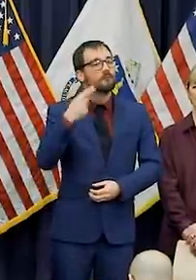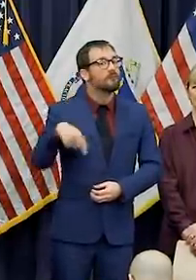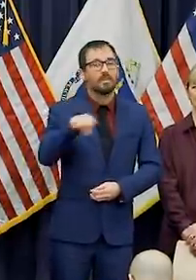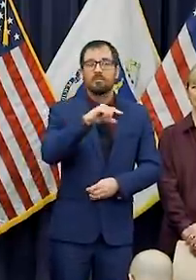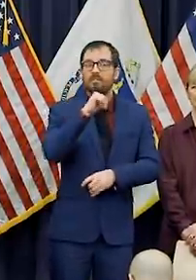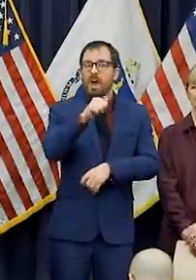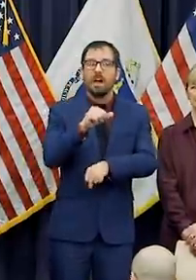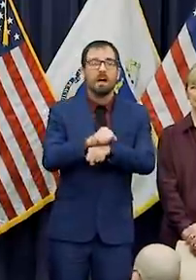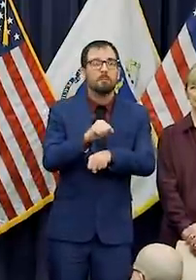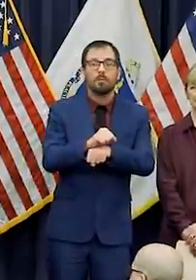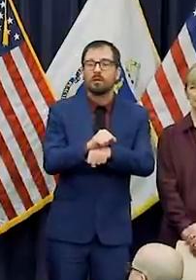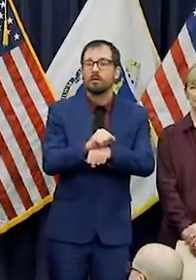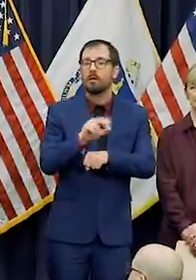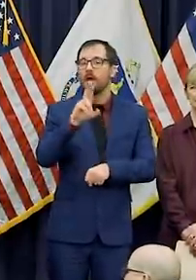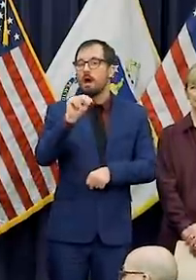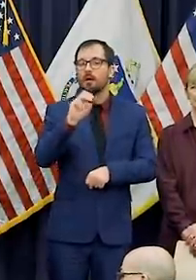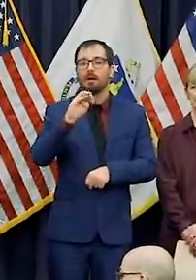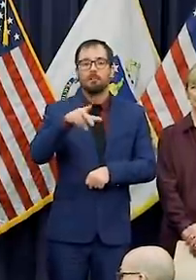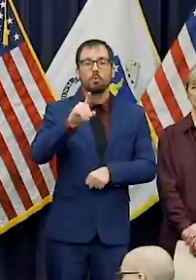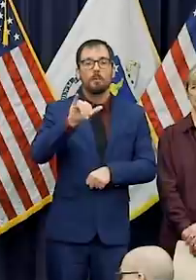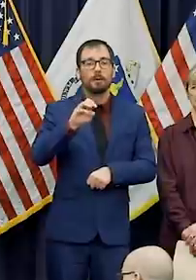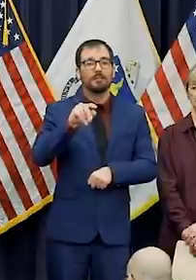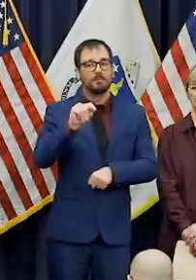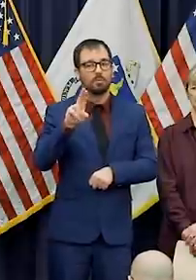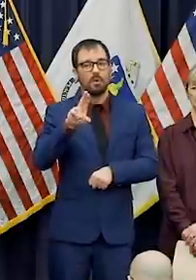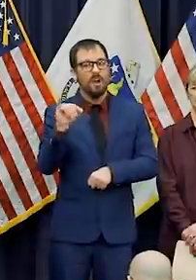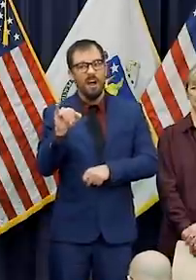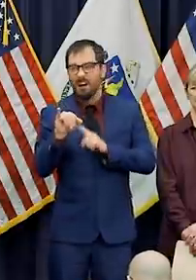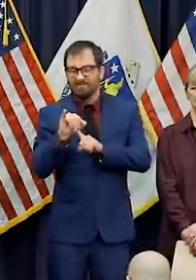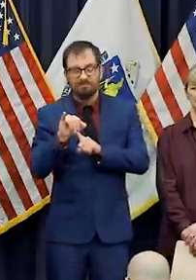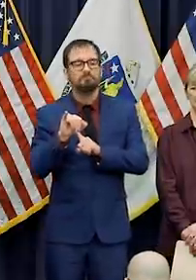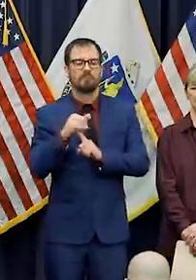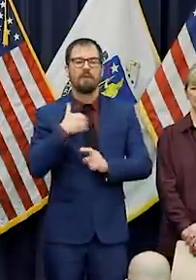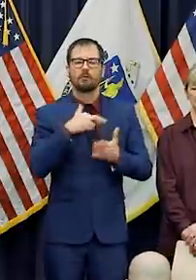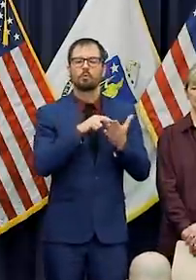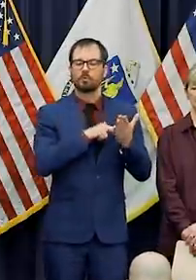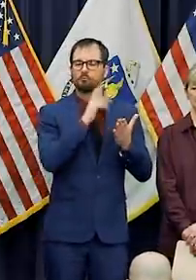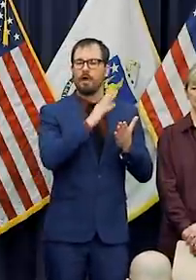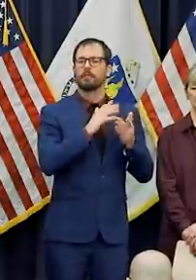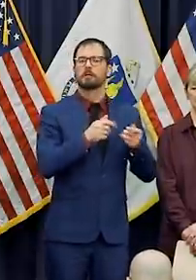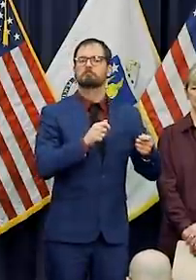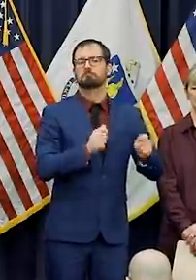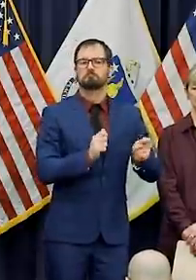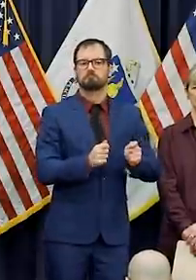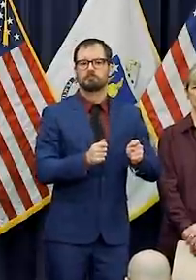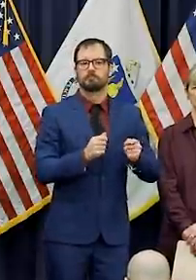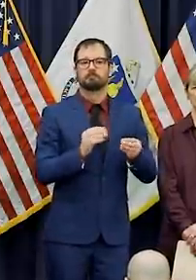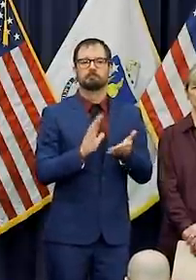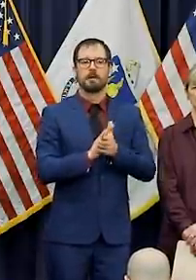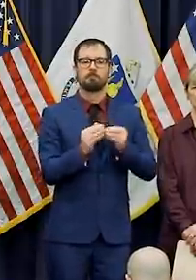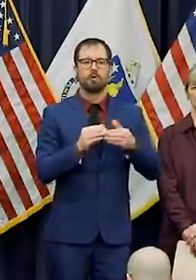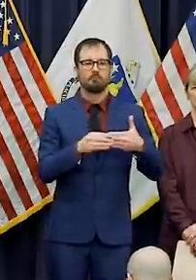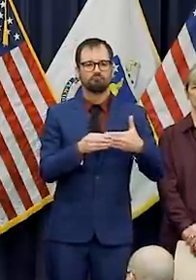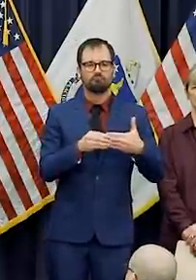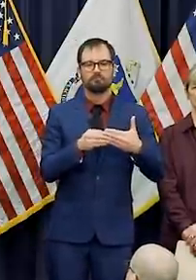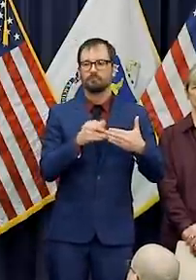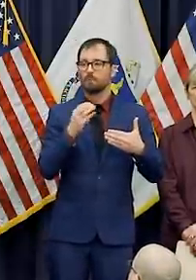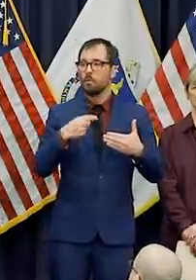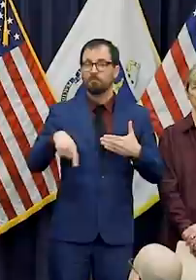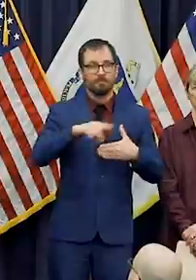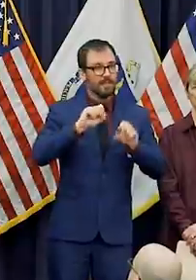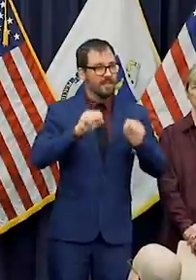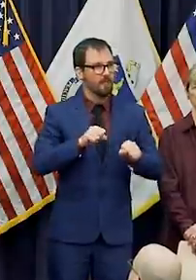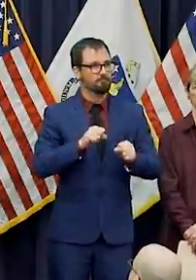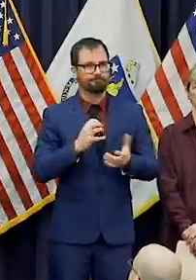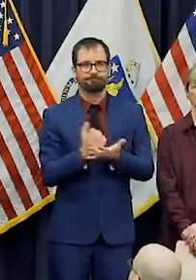who are affected by closures to get some financial relief faster. We will file emergency legislation that